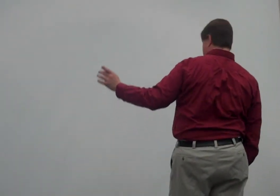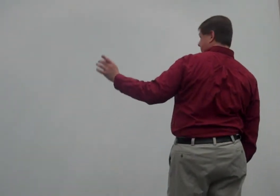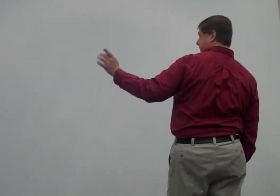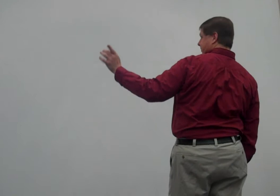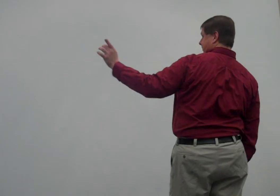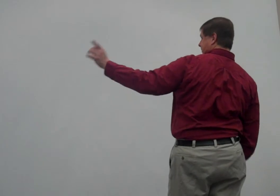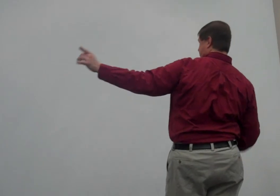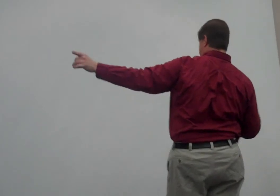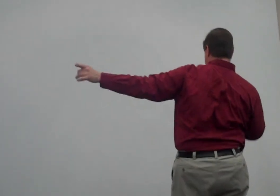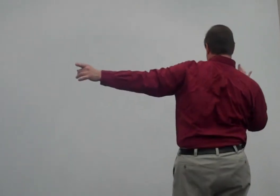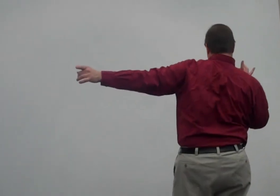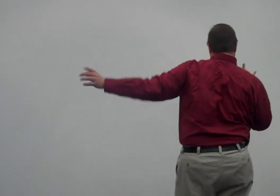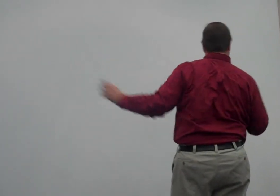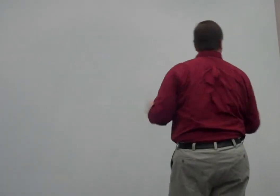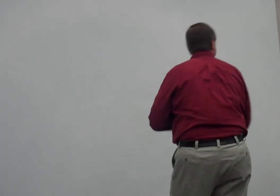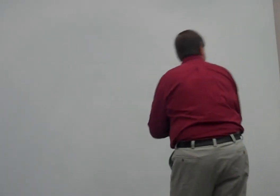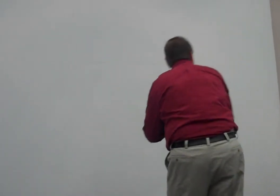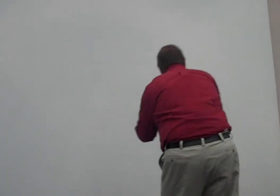Can't see.